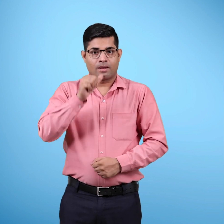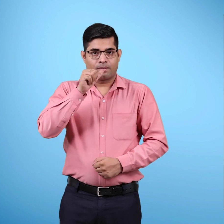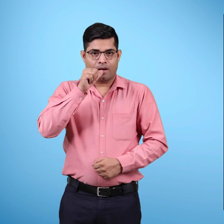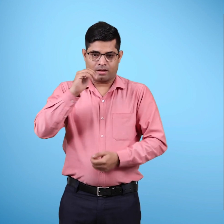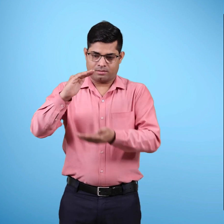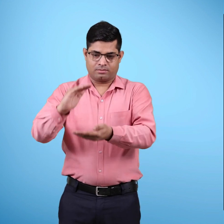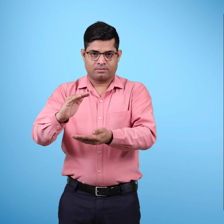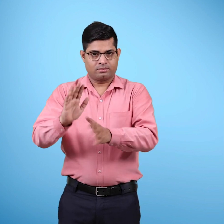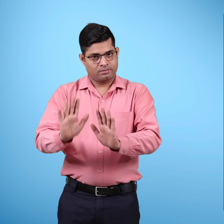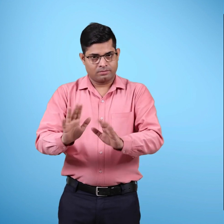and water.